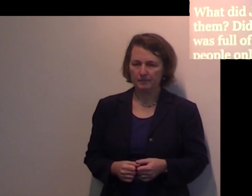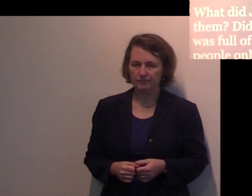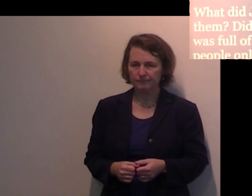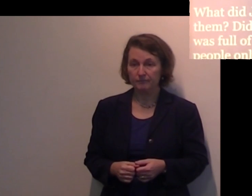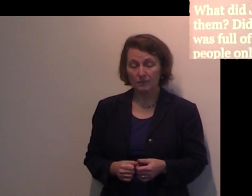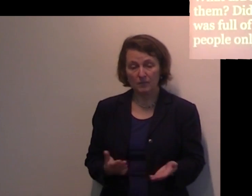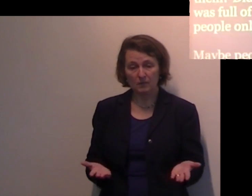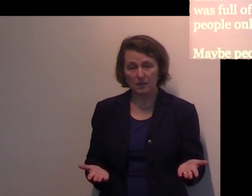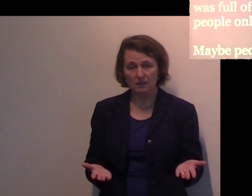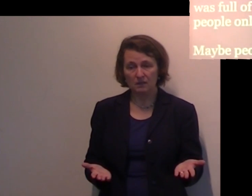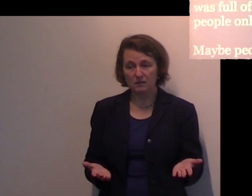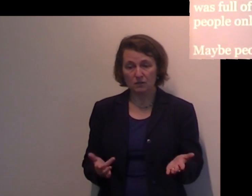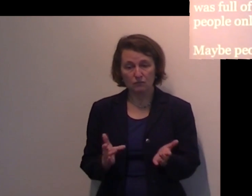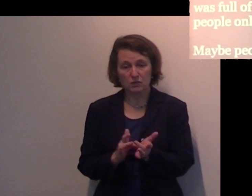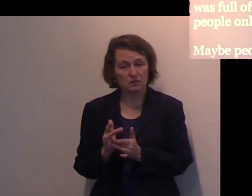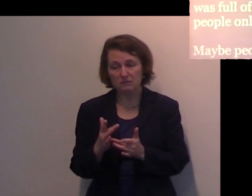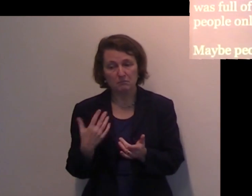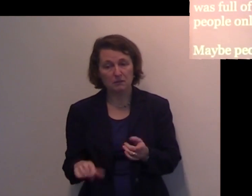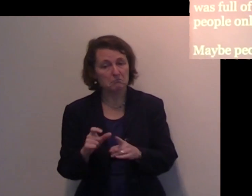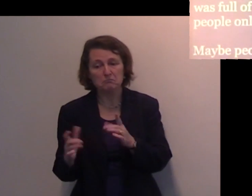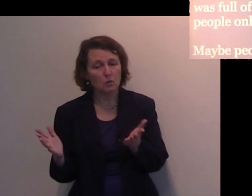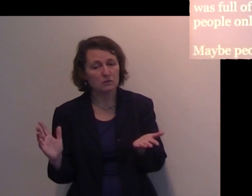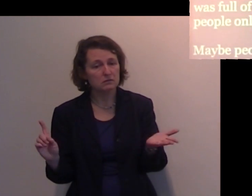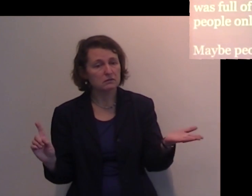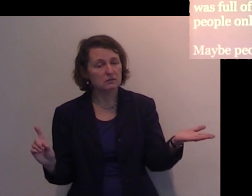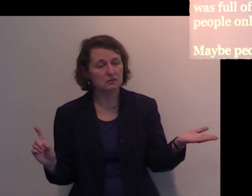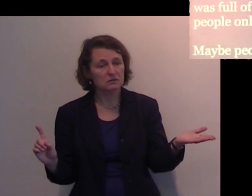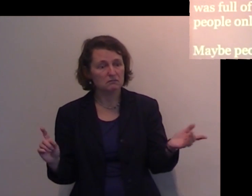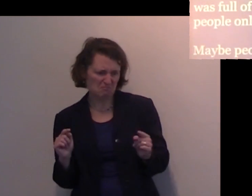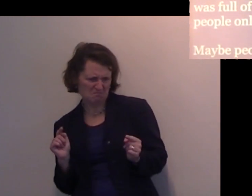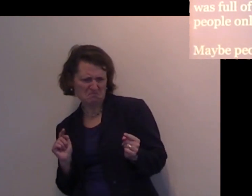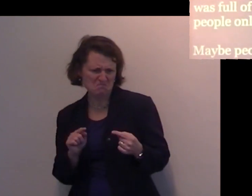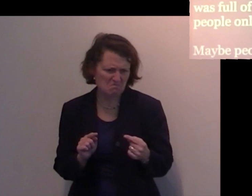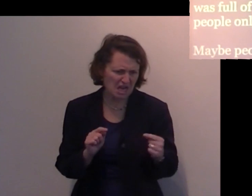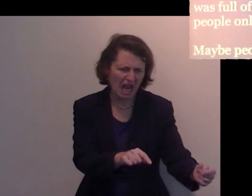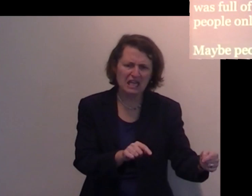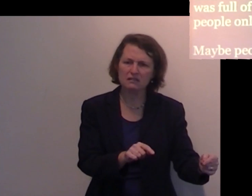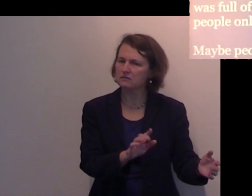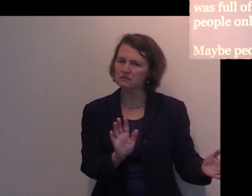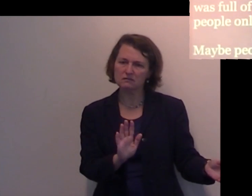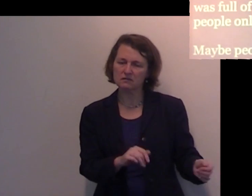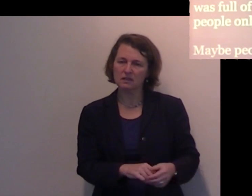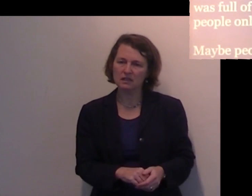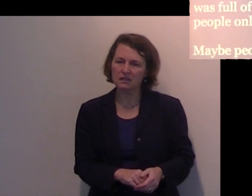What did Jesus do? Did he attack them? Did he defend